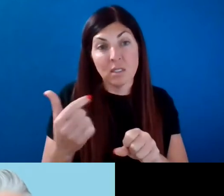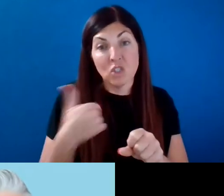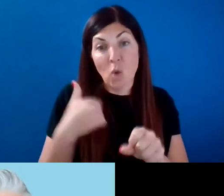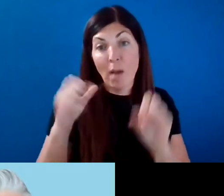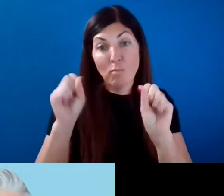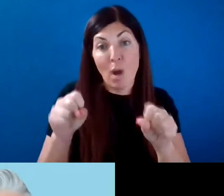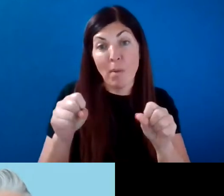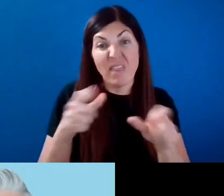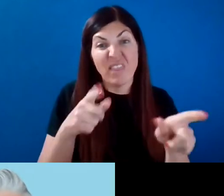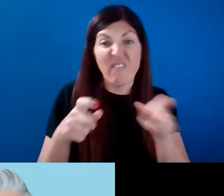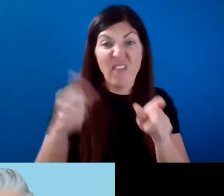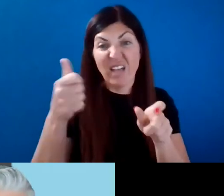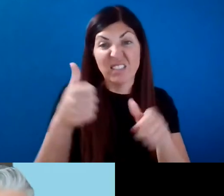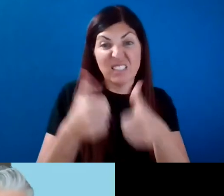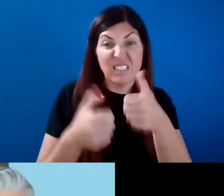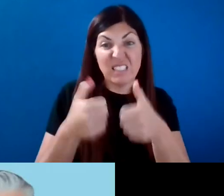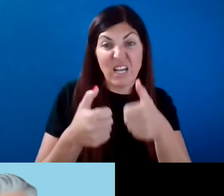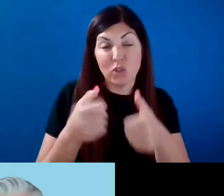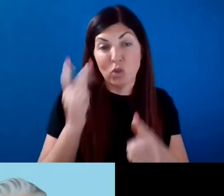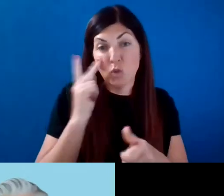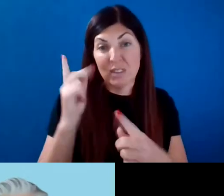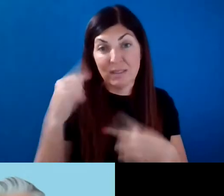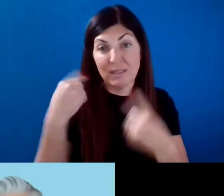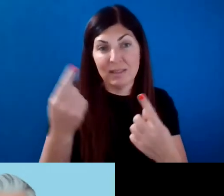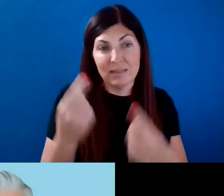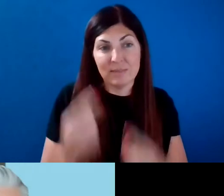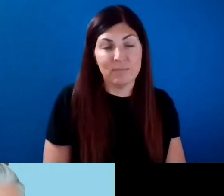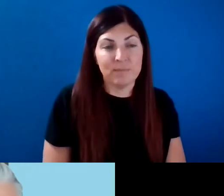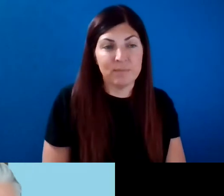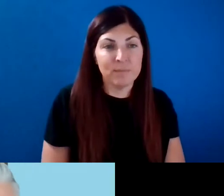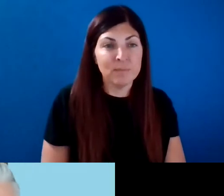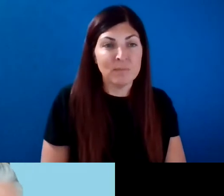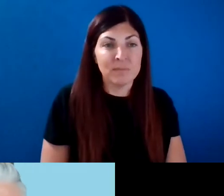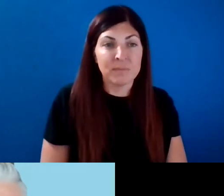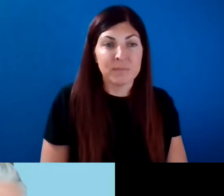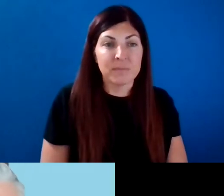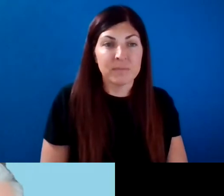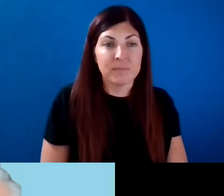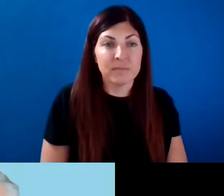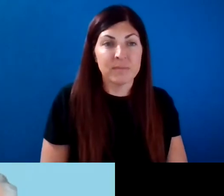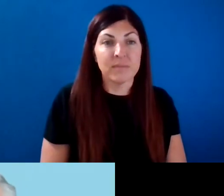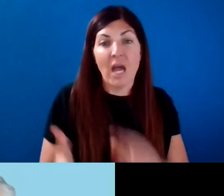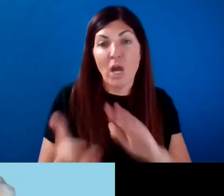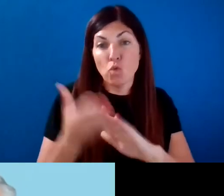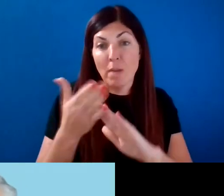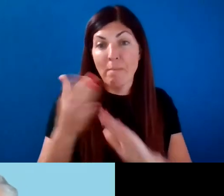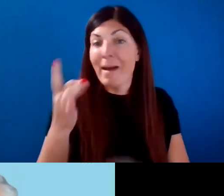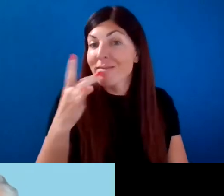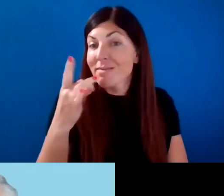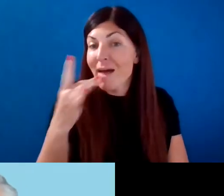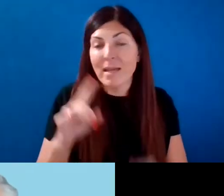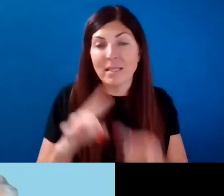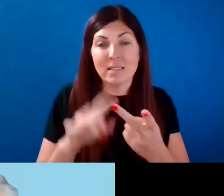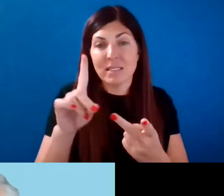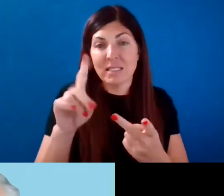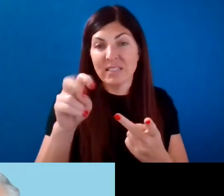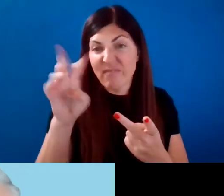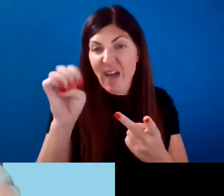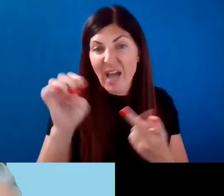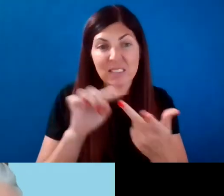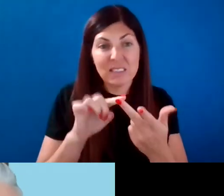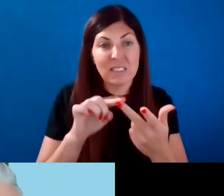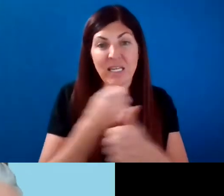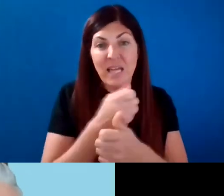fastest texter you will ever see. I run my lights and my devices and everything that I try